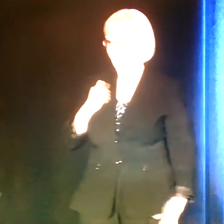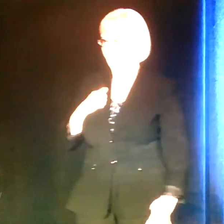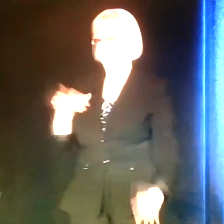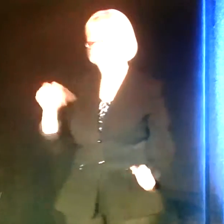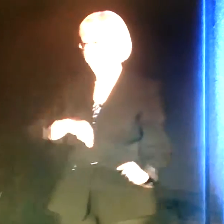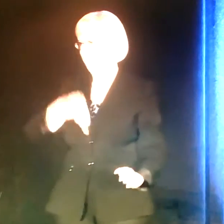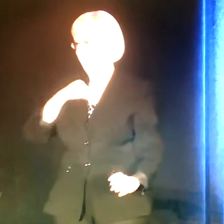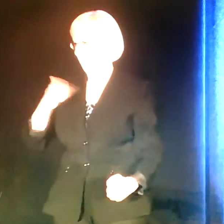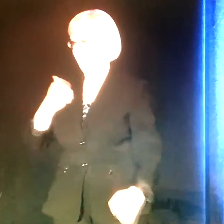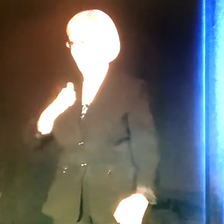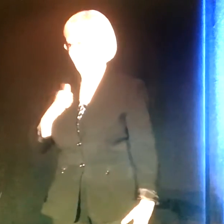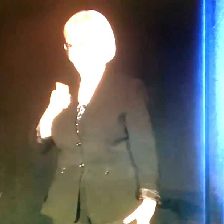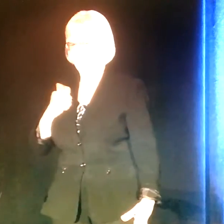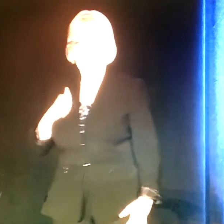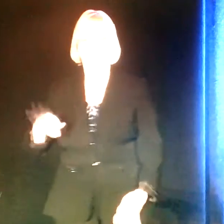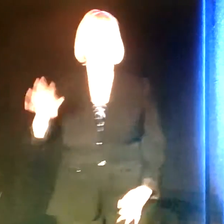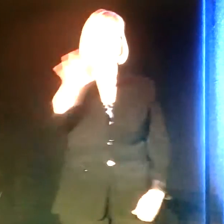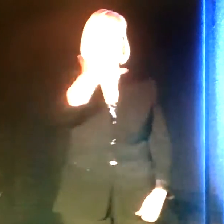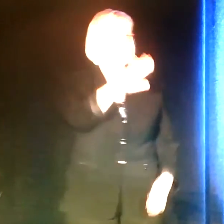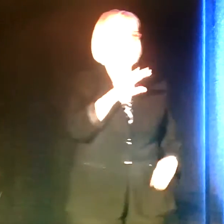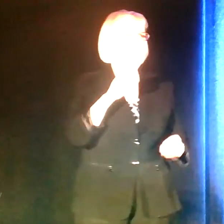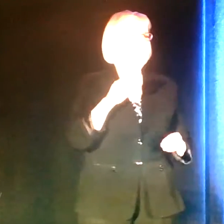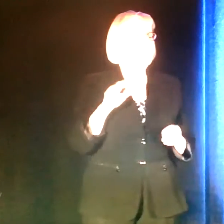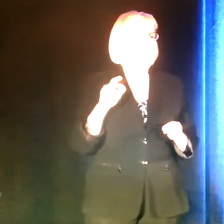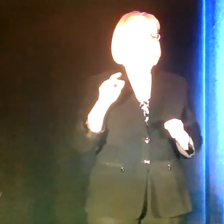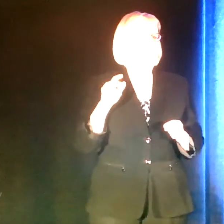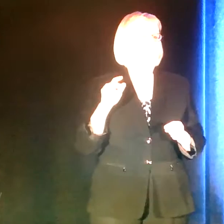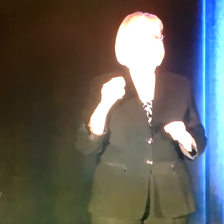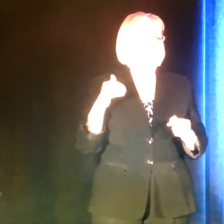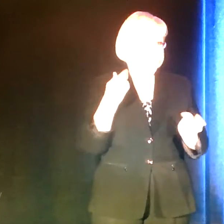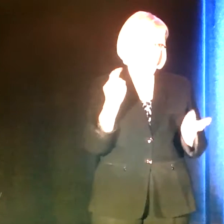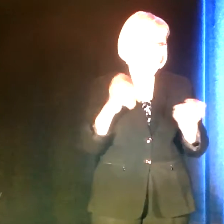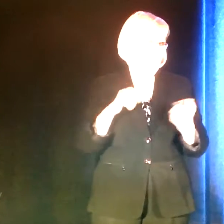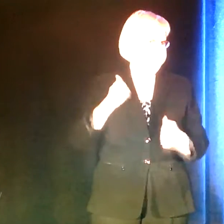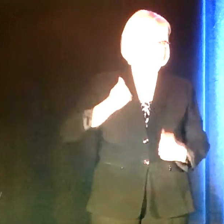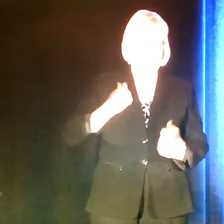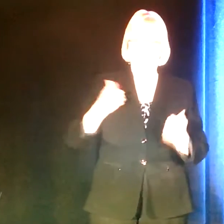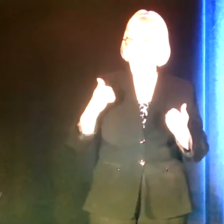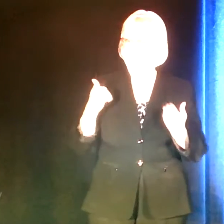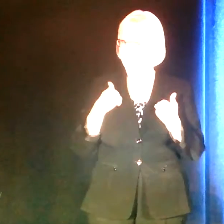you live, that's your attitude. You're proud of yourself, proud of those.